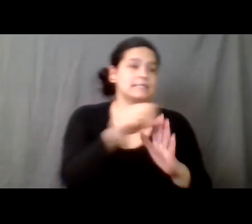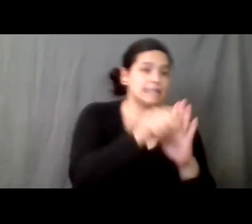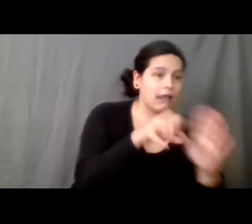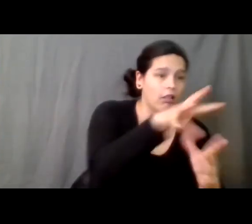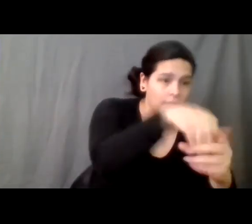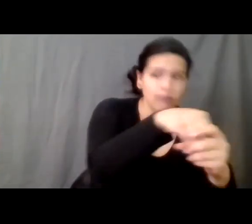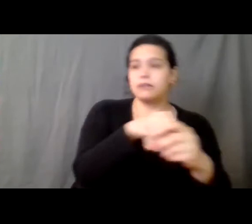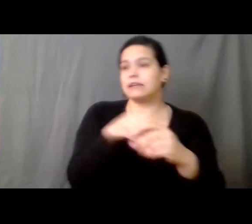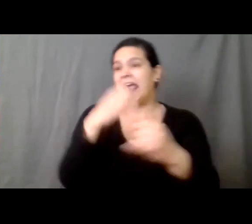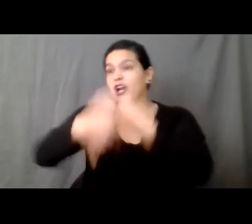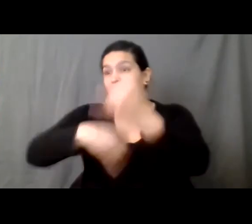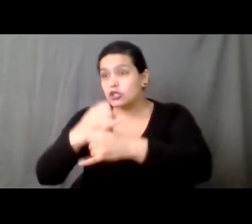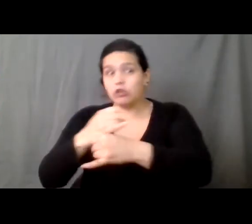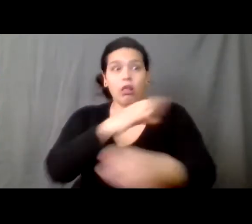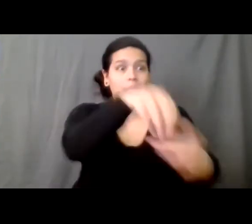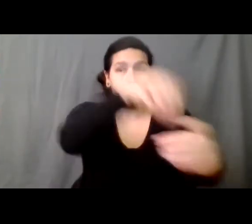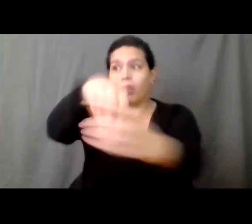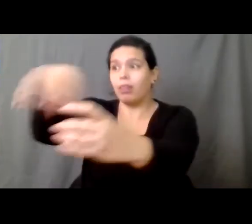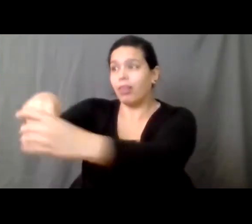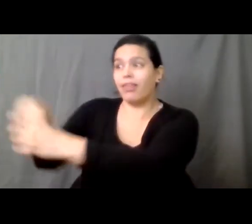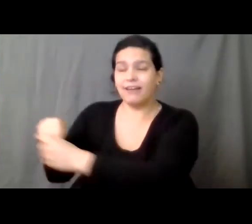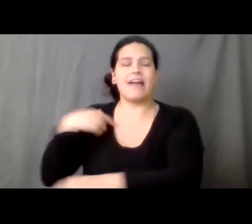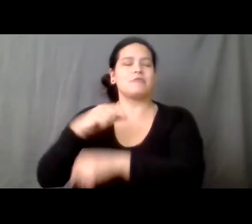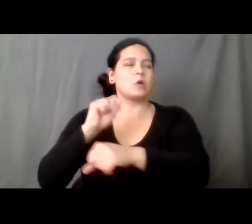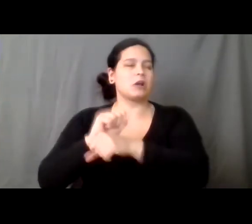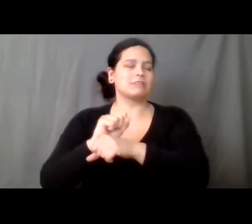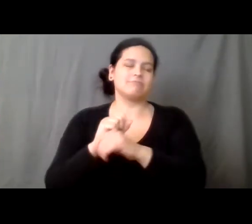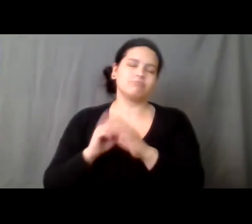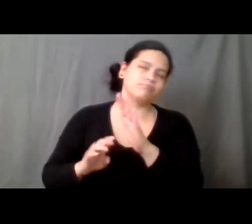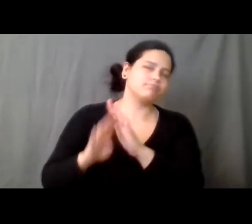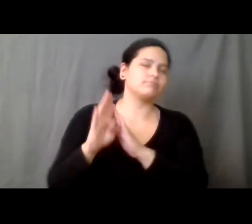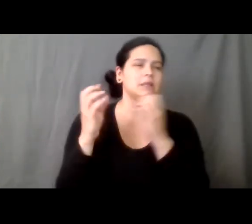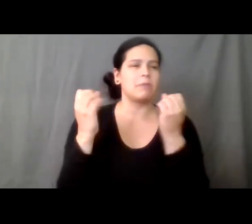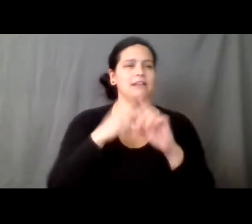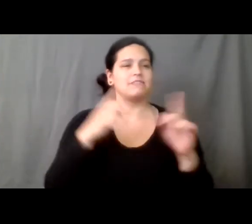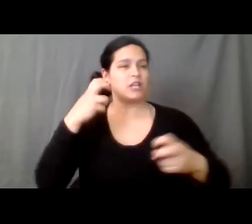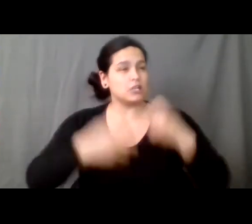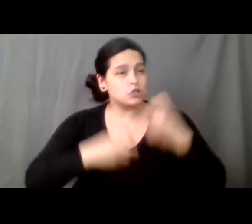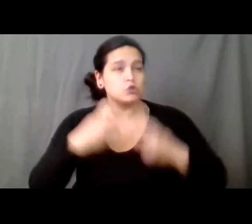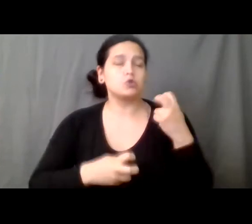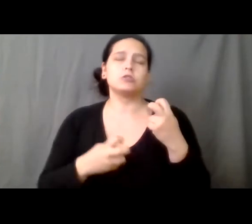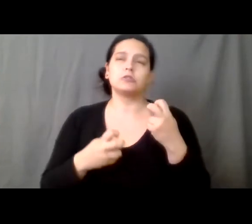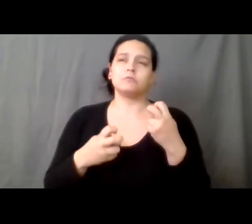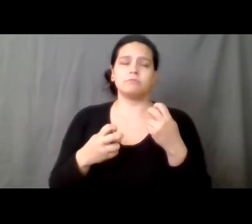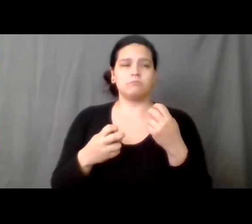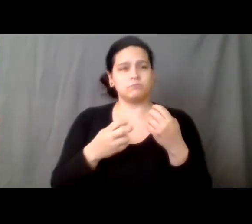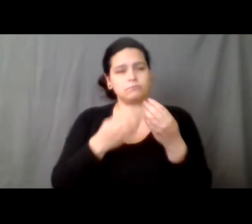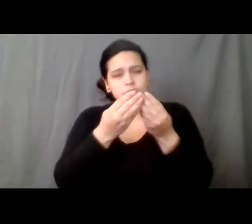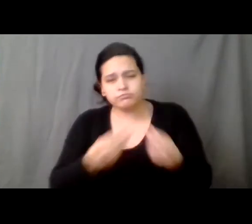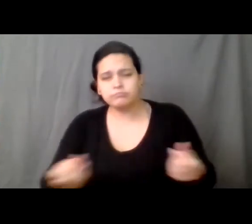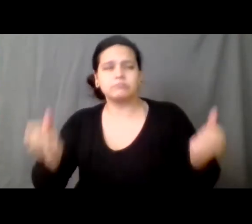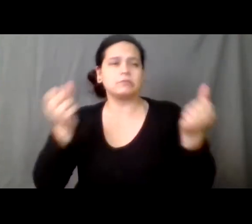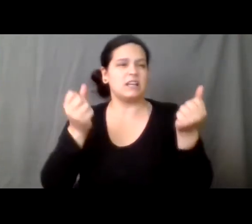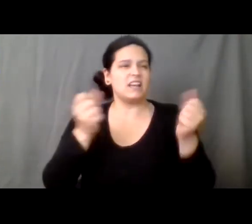where I've worked on all sorts of issues that are of importance to Indian country, intellectual property, climate